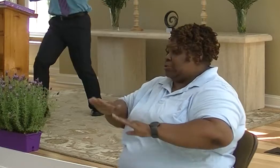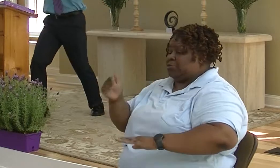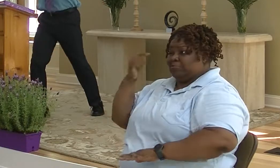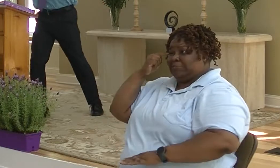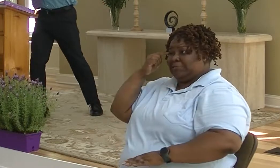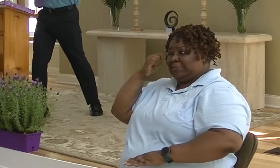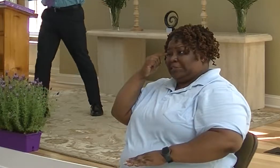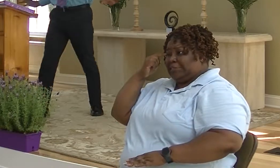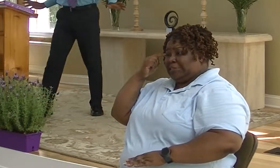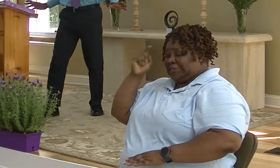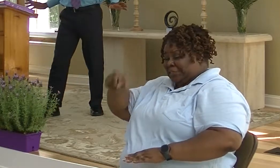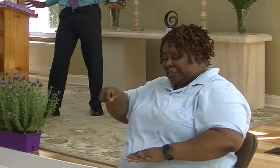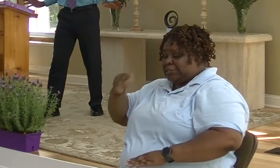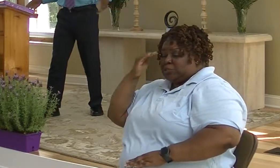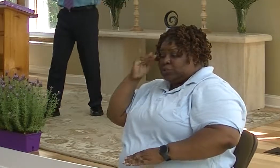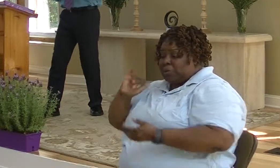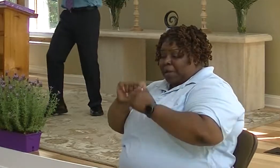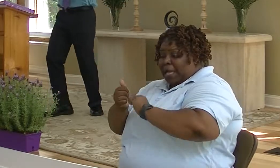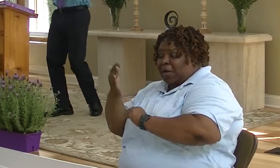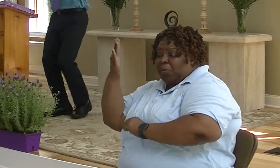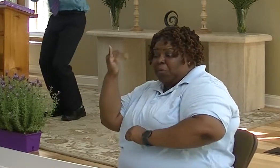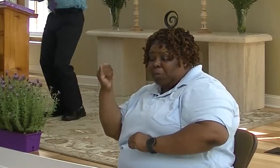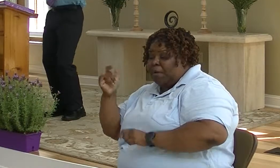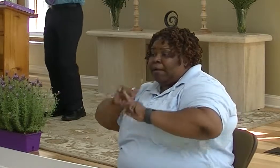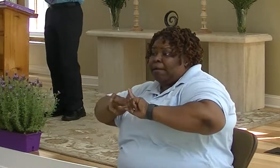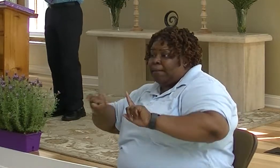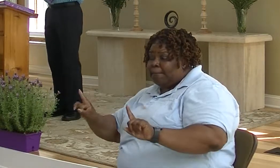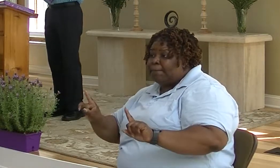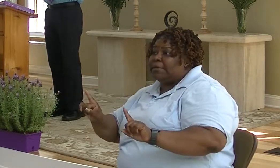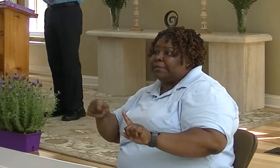happen. I don't even need to know why it's going to happen. I just need to know